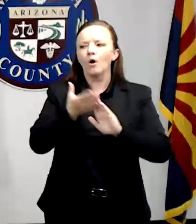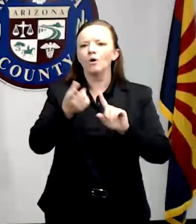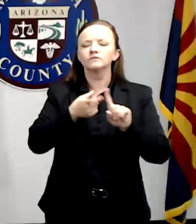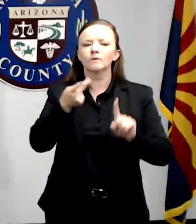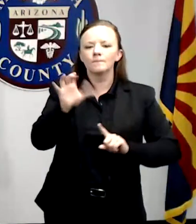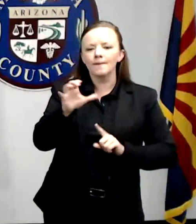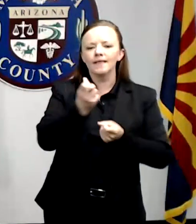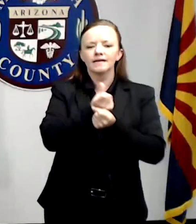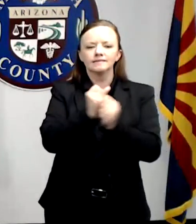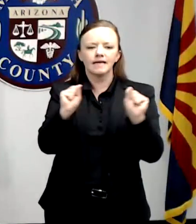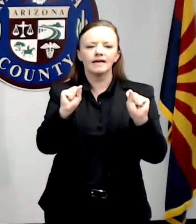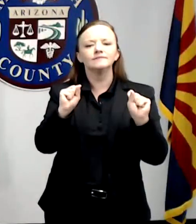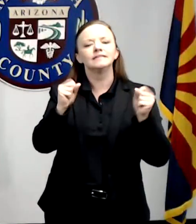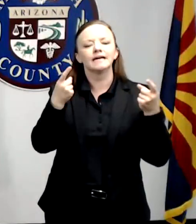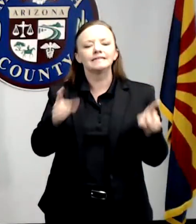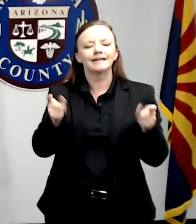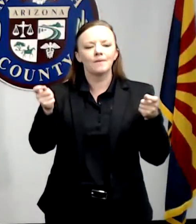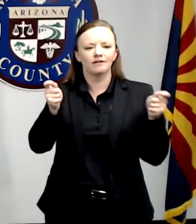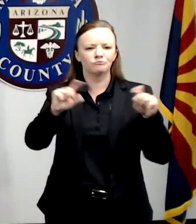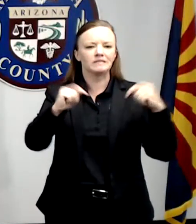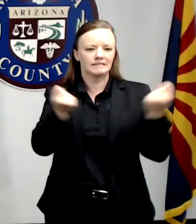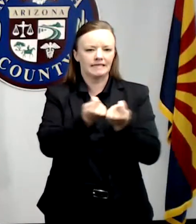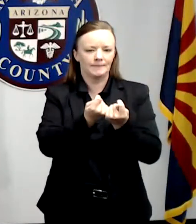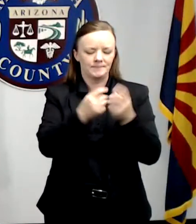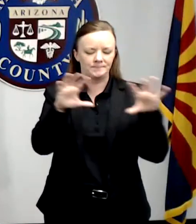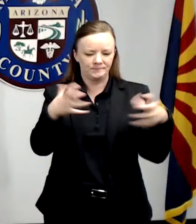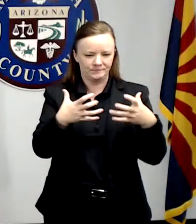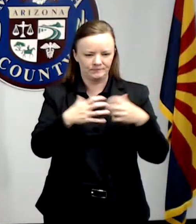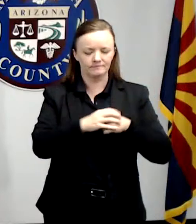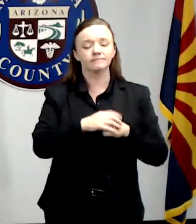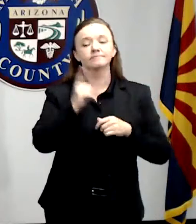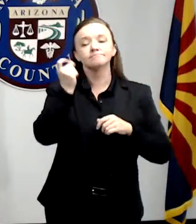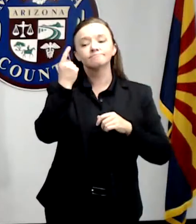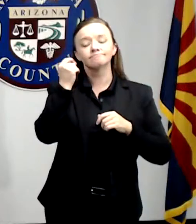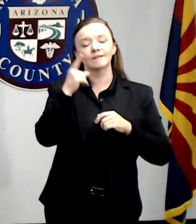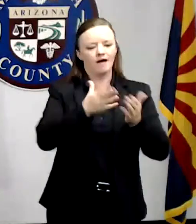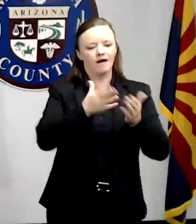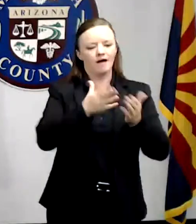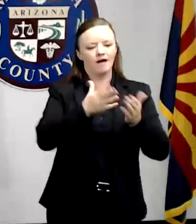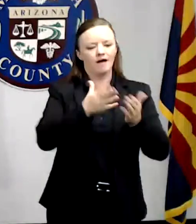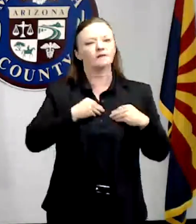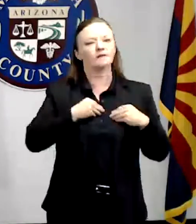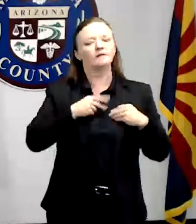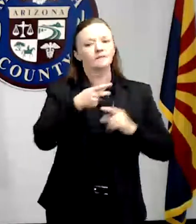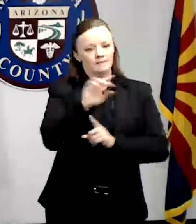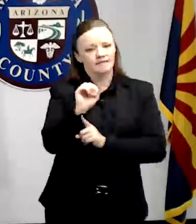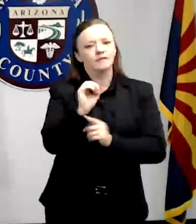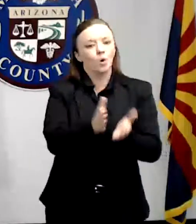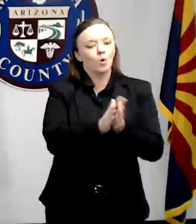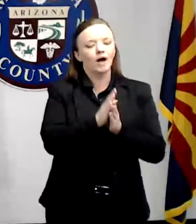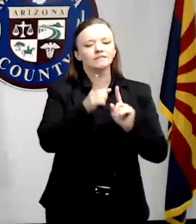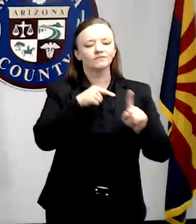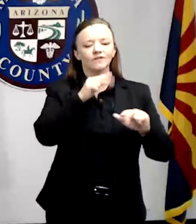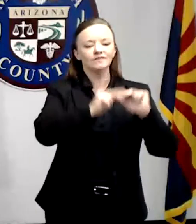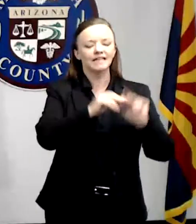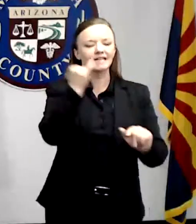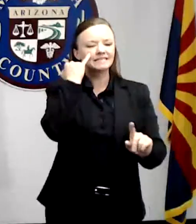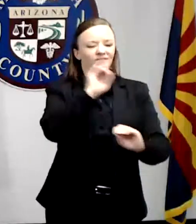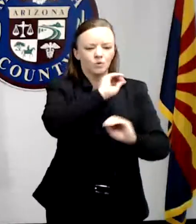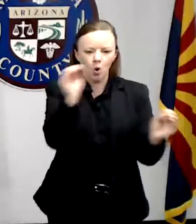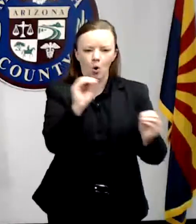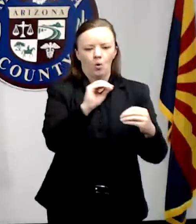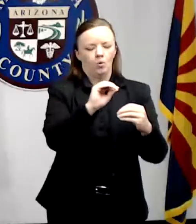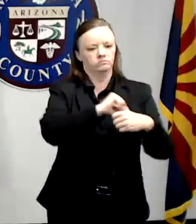team. Due to limited PPE supplies and high prices without positive cases,